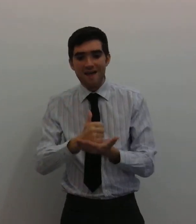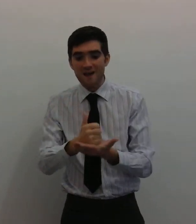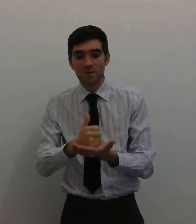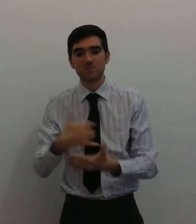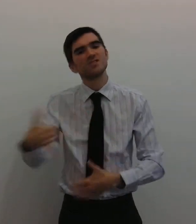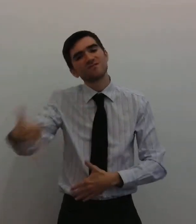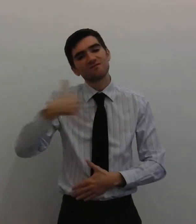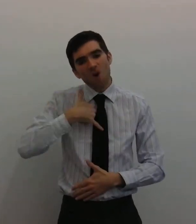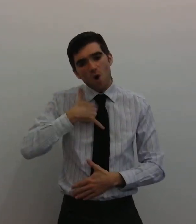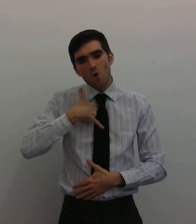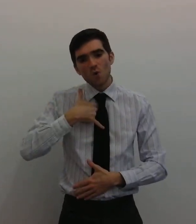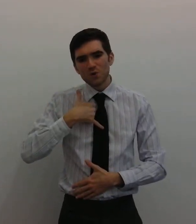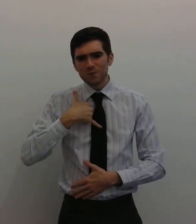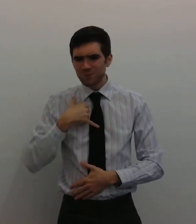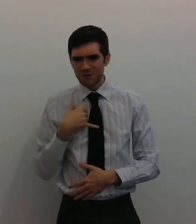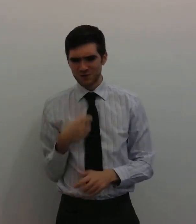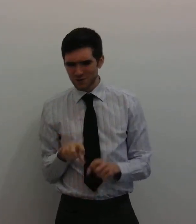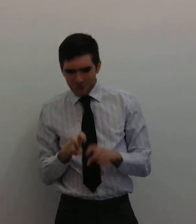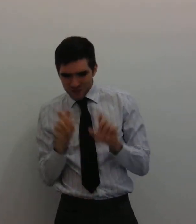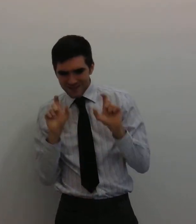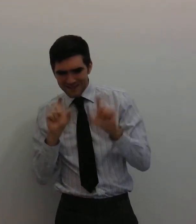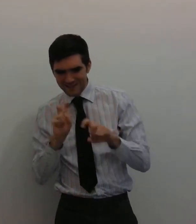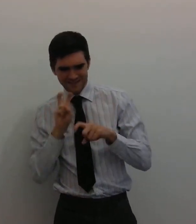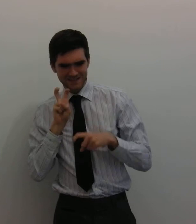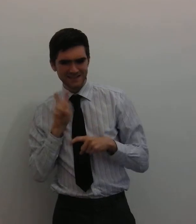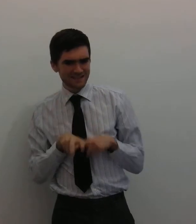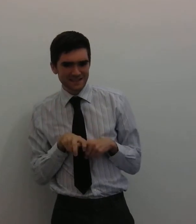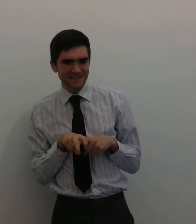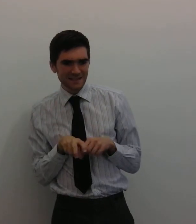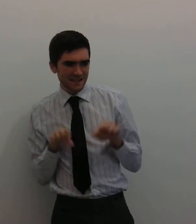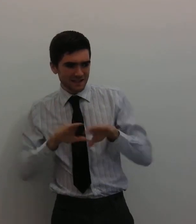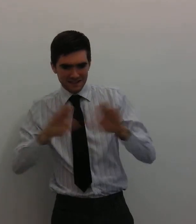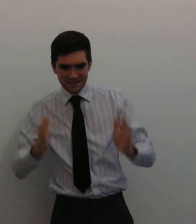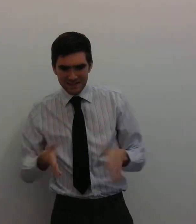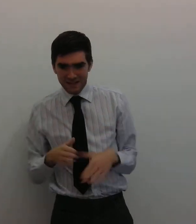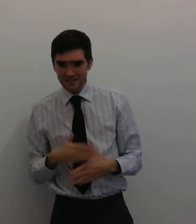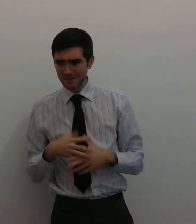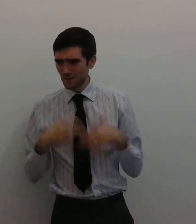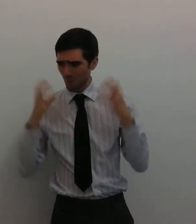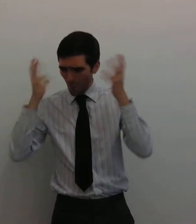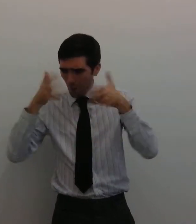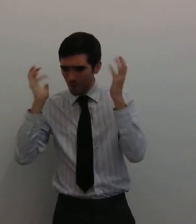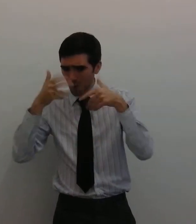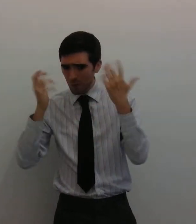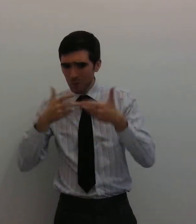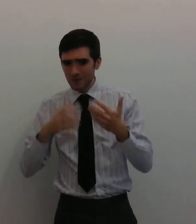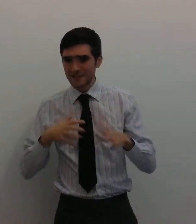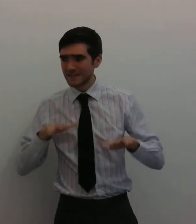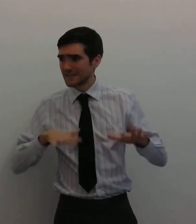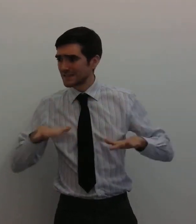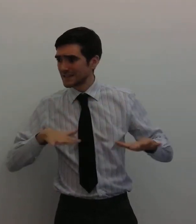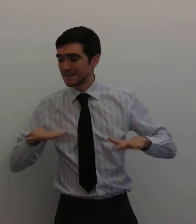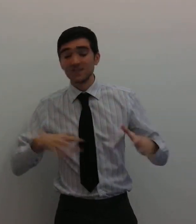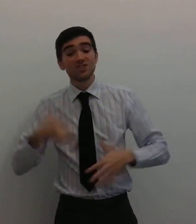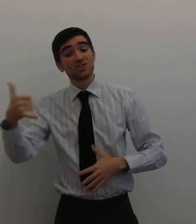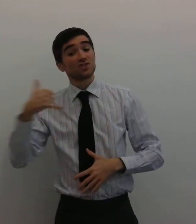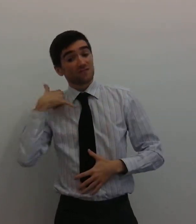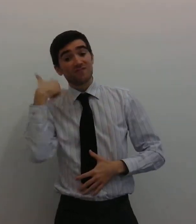me. Don't sit there struggling with anything. As I say in all the processes, just call me at the time and then we can sort